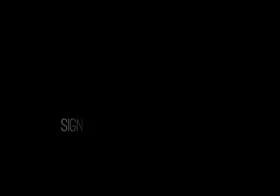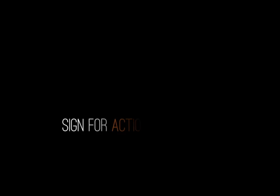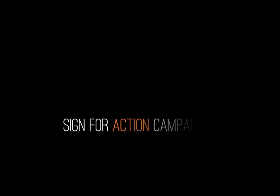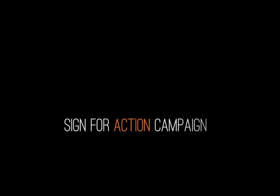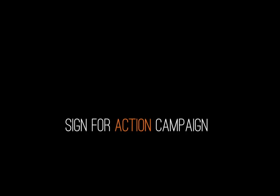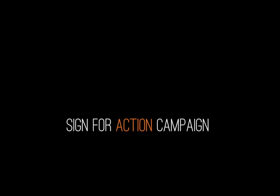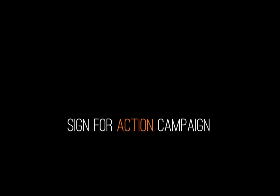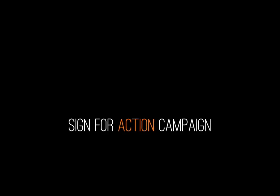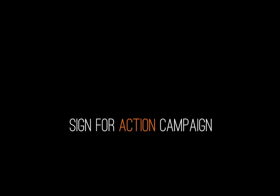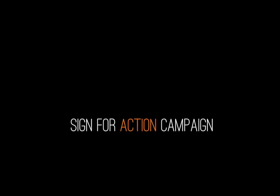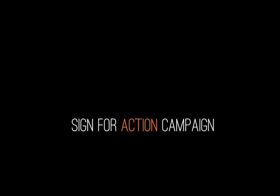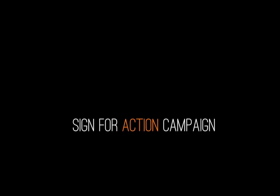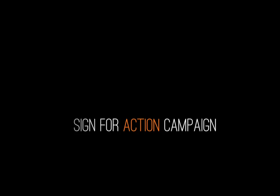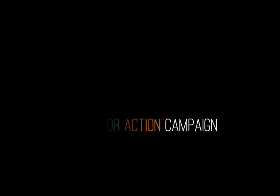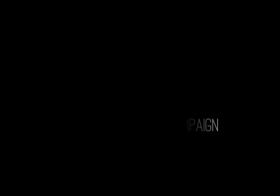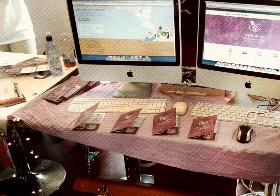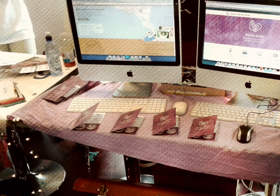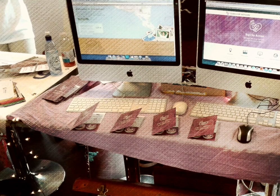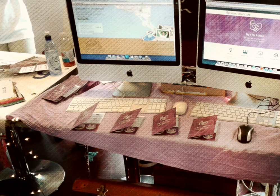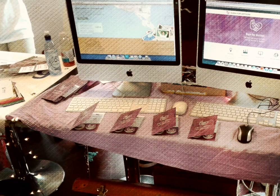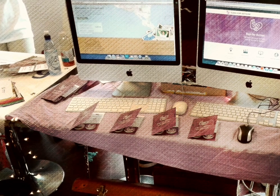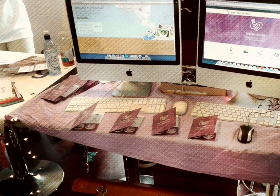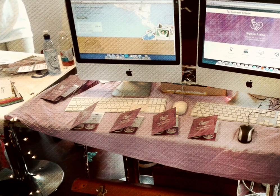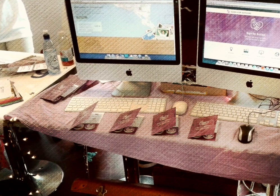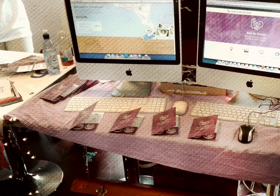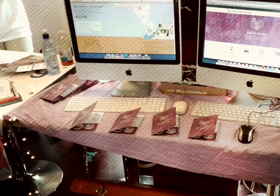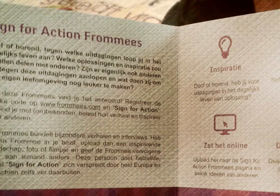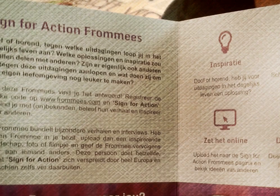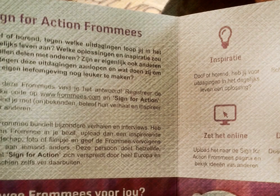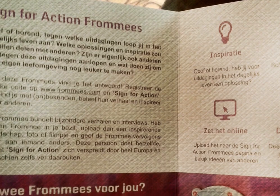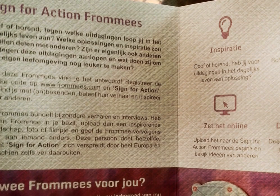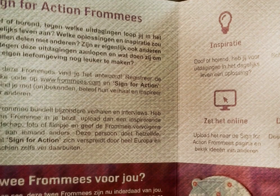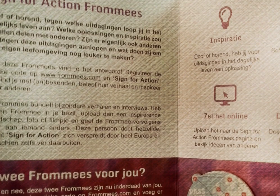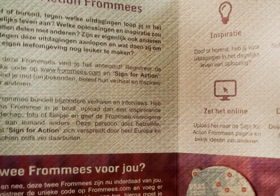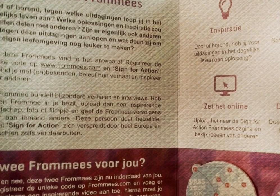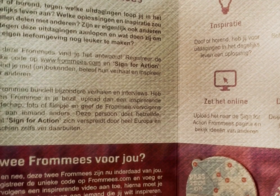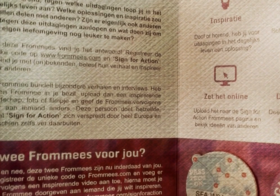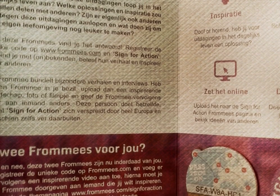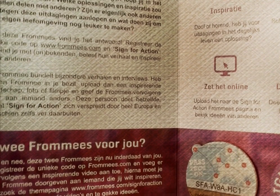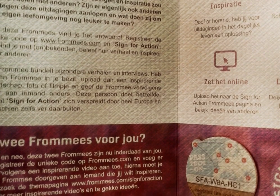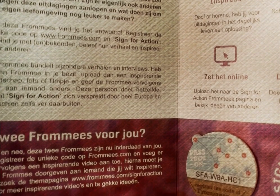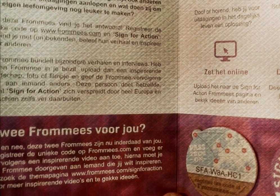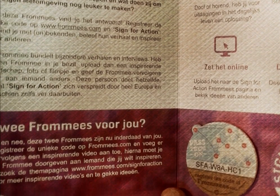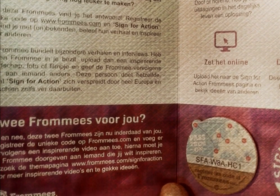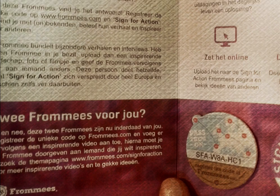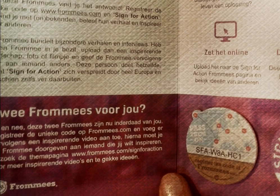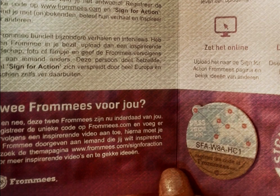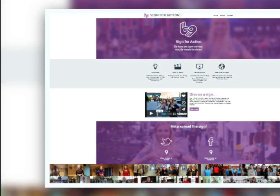wall. Even if the hands of time would freeze, you won't see me breaking down on my knees.